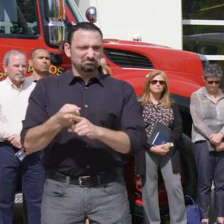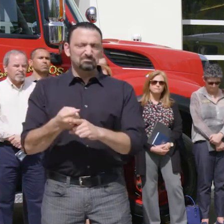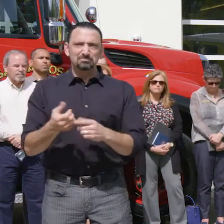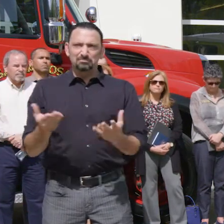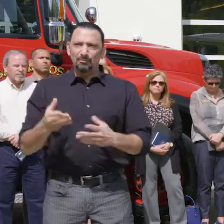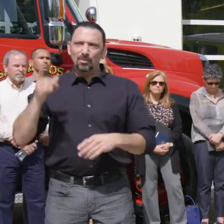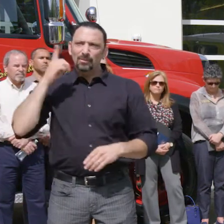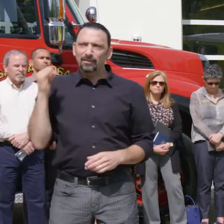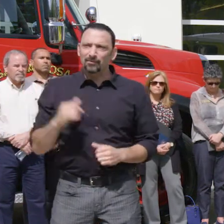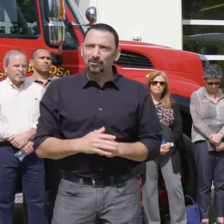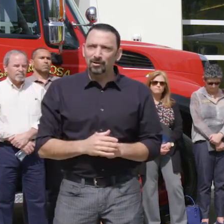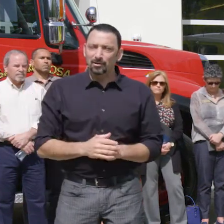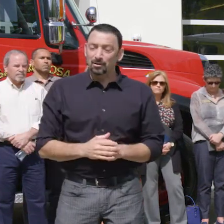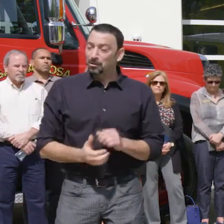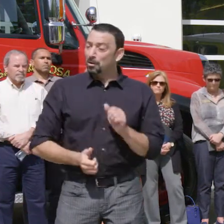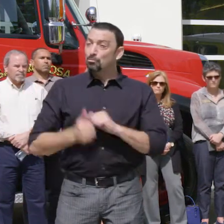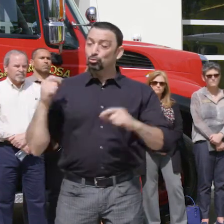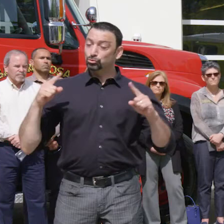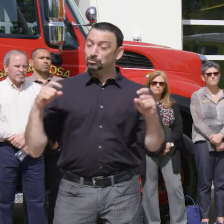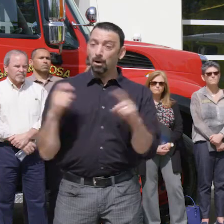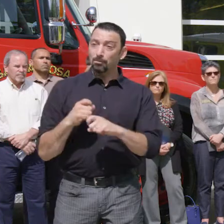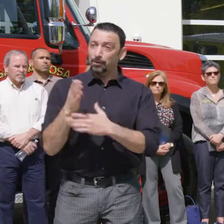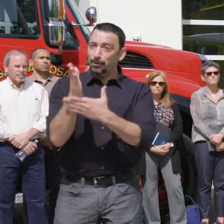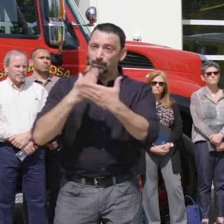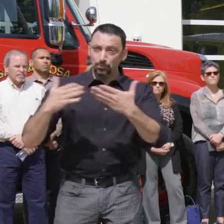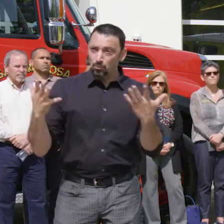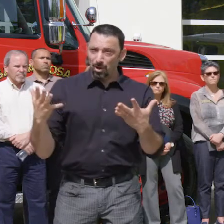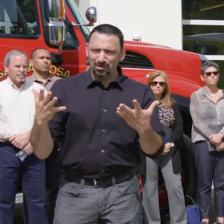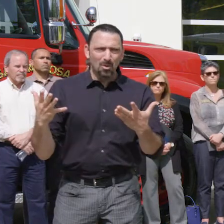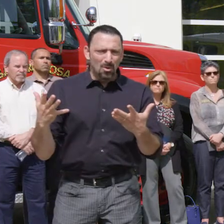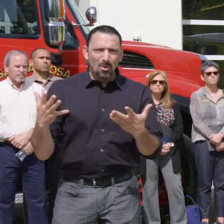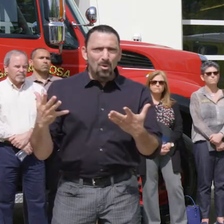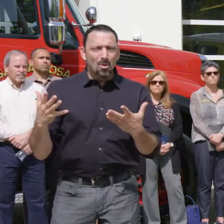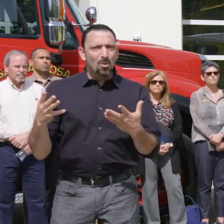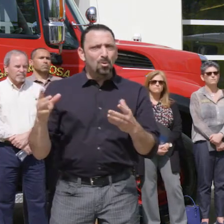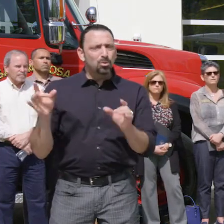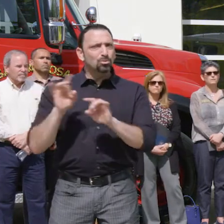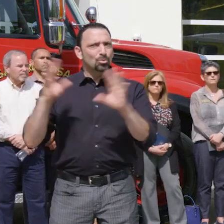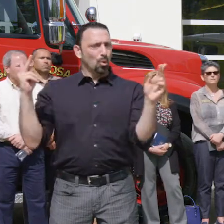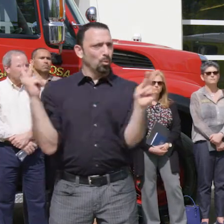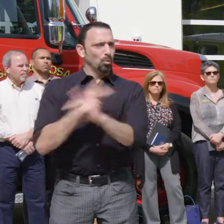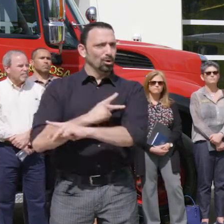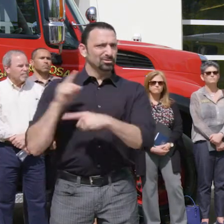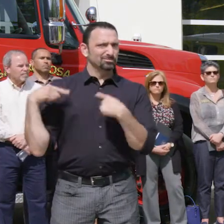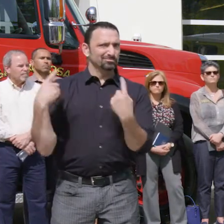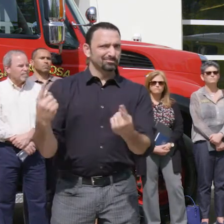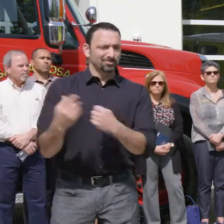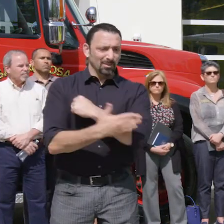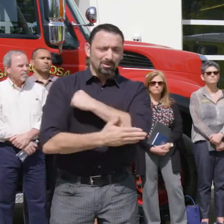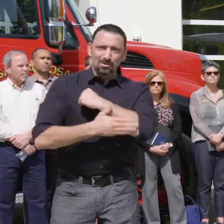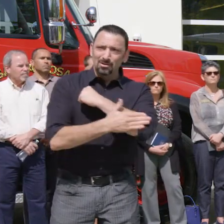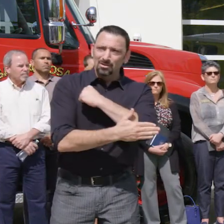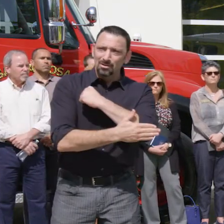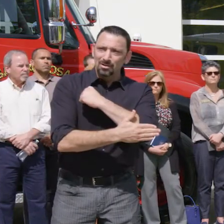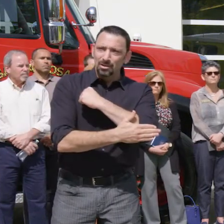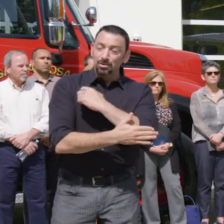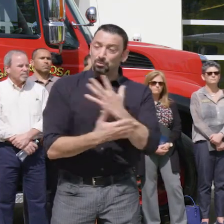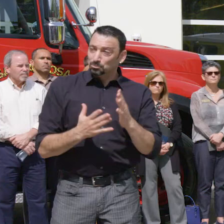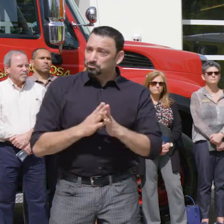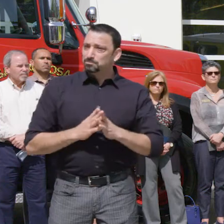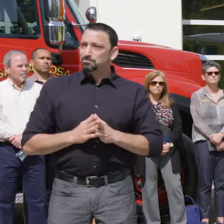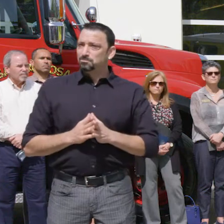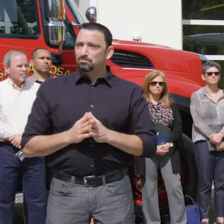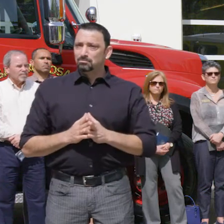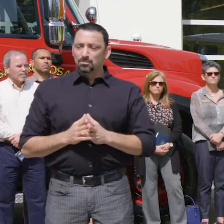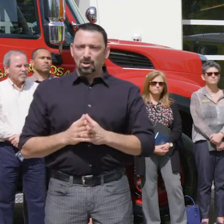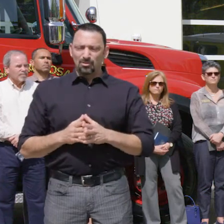the most complicated debris operations that we've seen in our country. And the challenge was getting it done